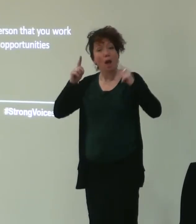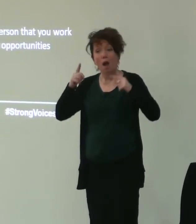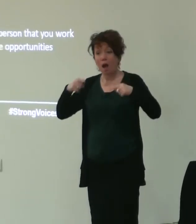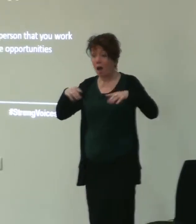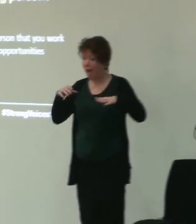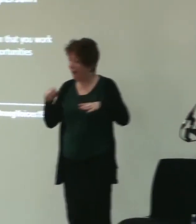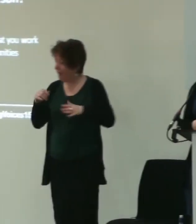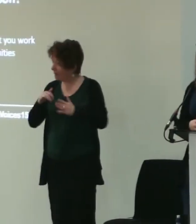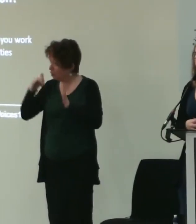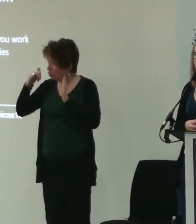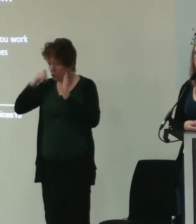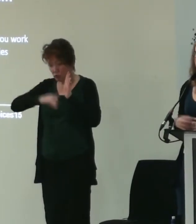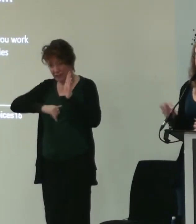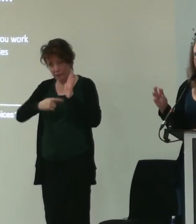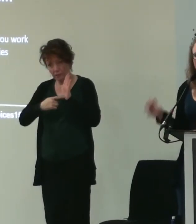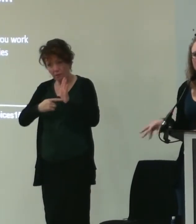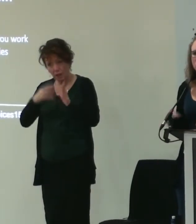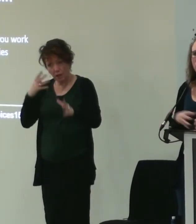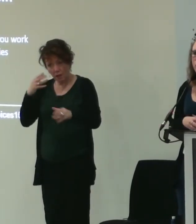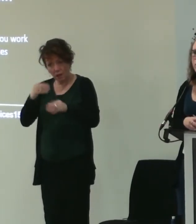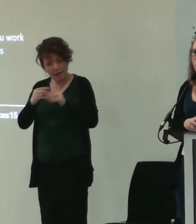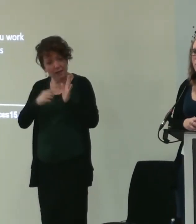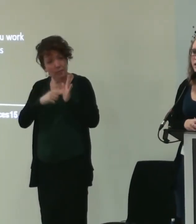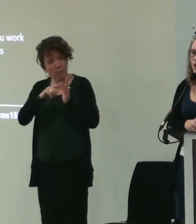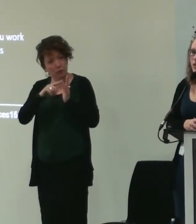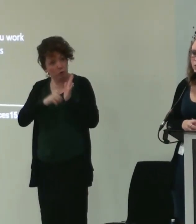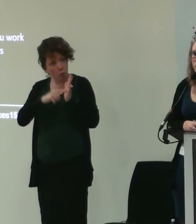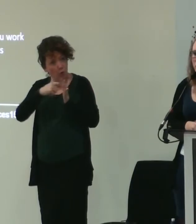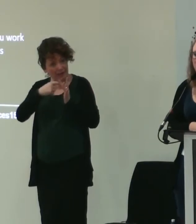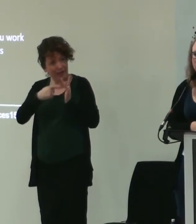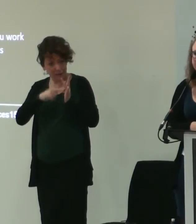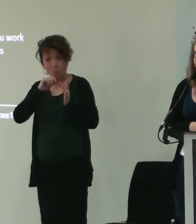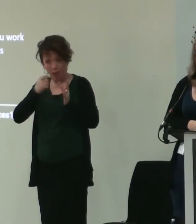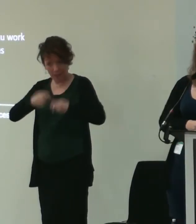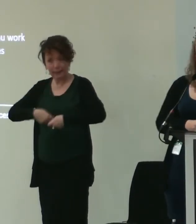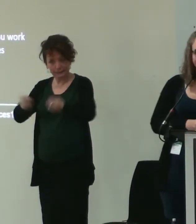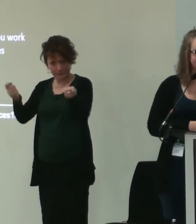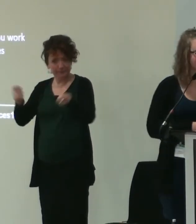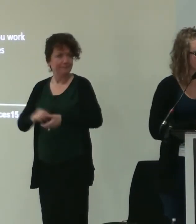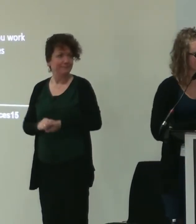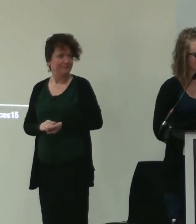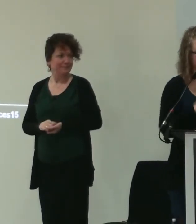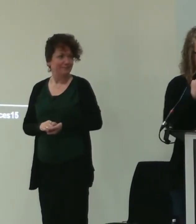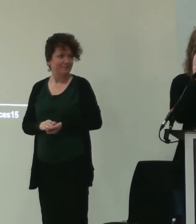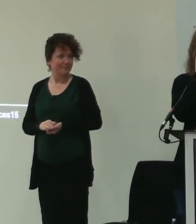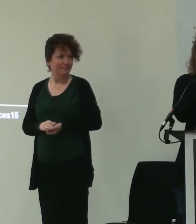kind of summarises what we've been talking about in the toolkit, which will be made available to you.